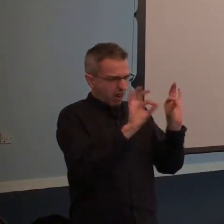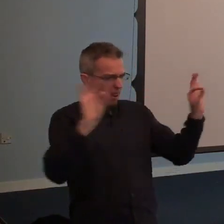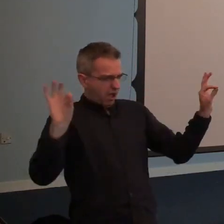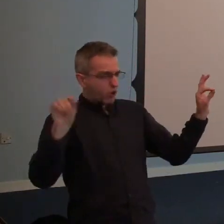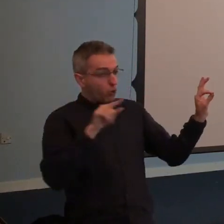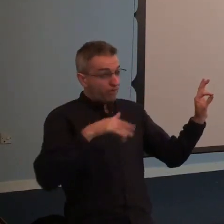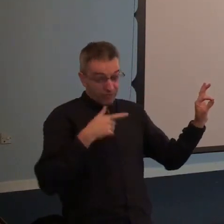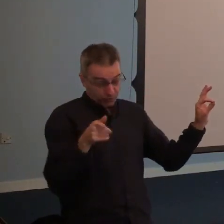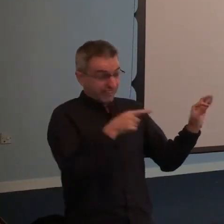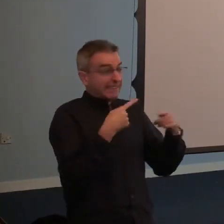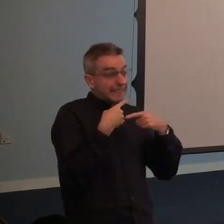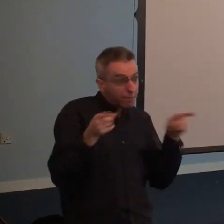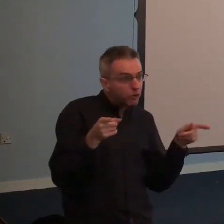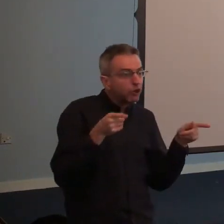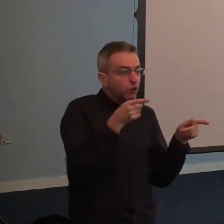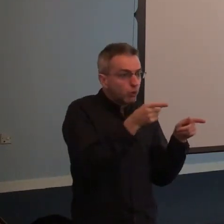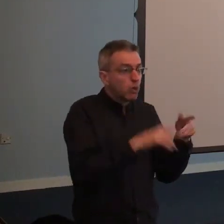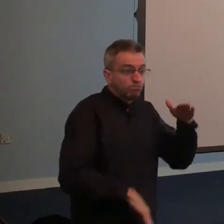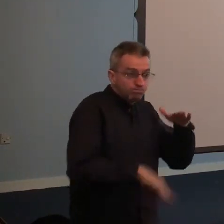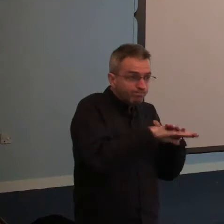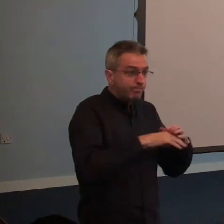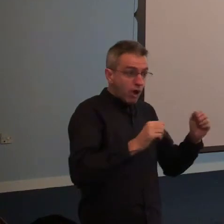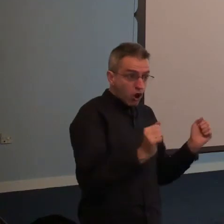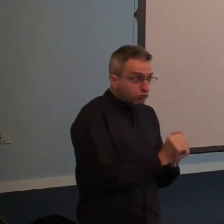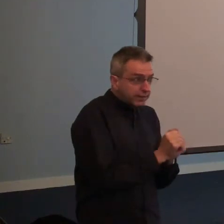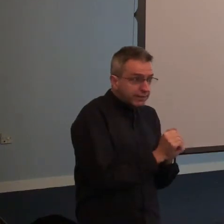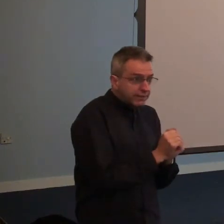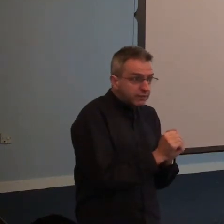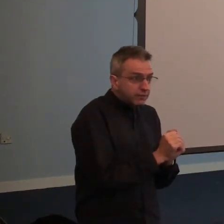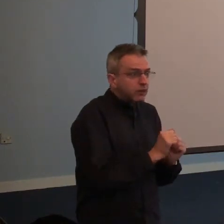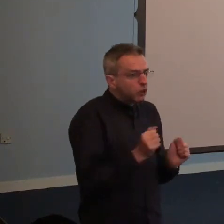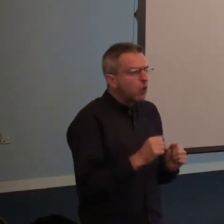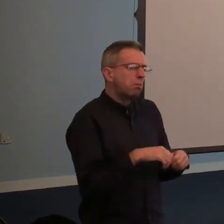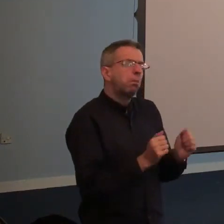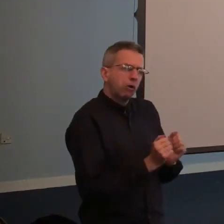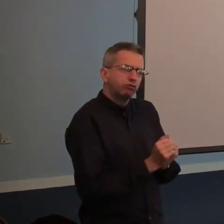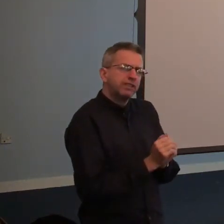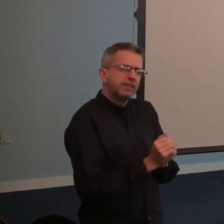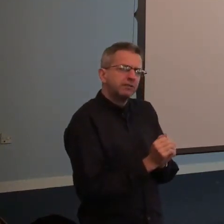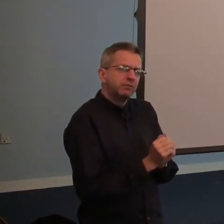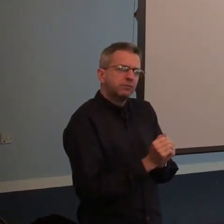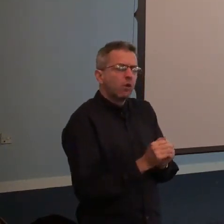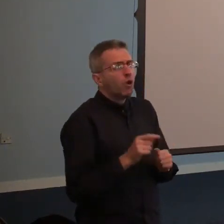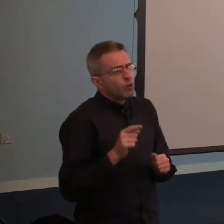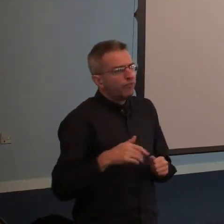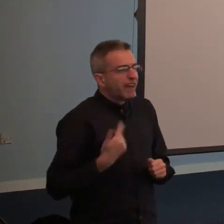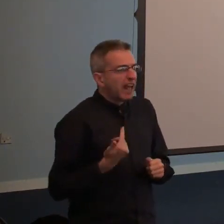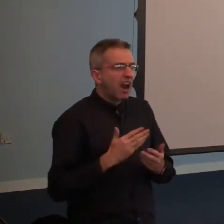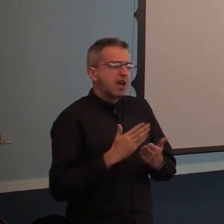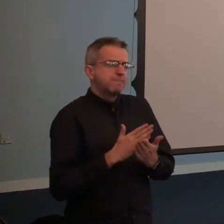felt, you know, on a scale of, you know, whether you strongly agree, you